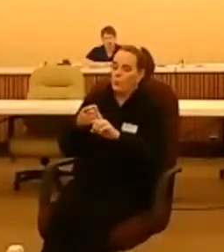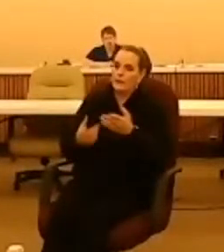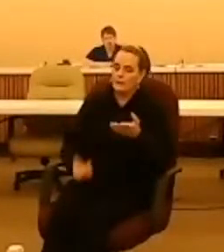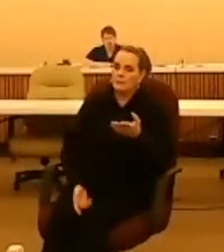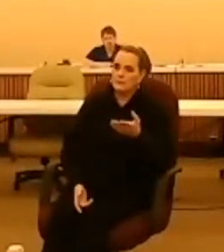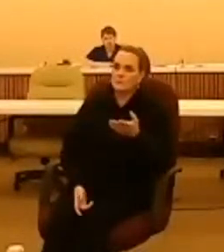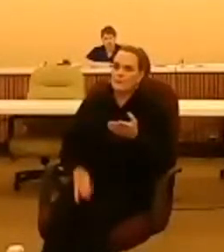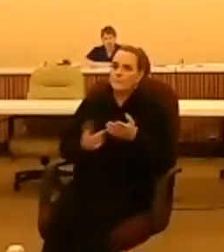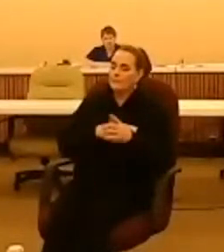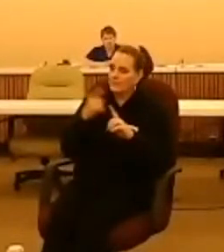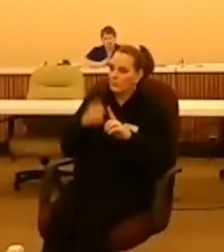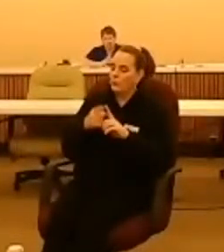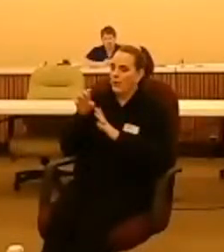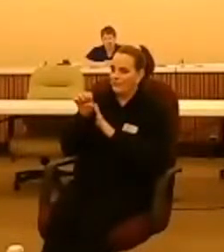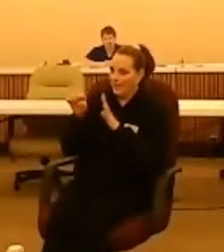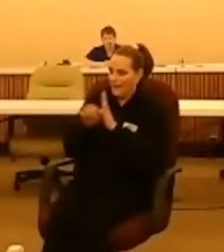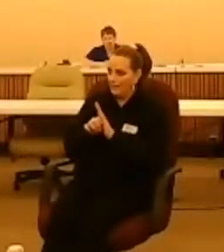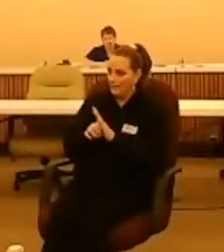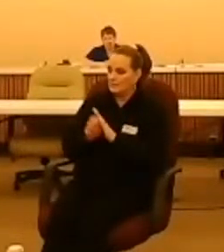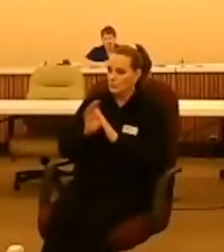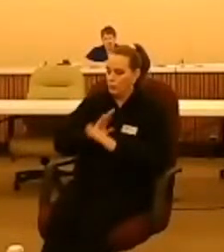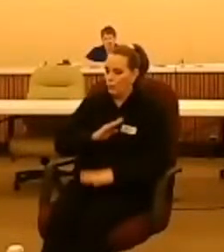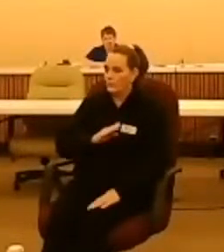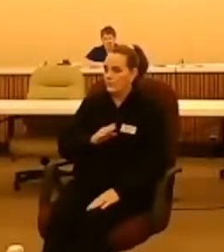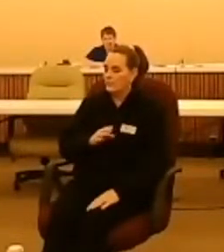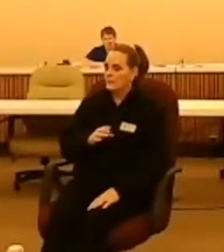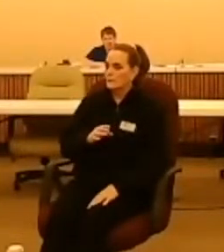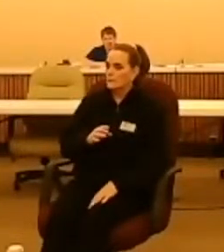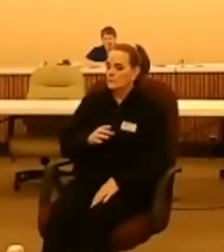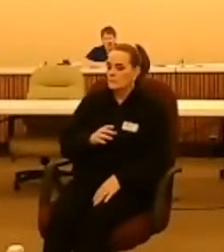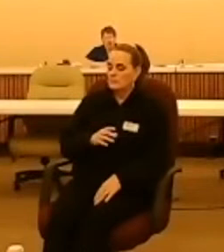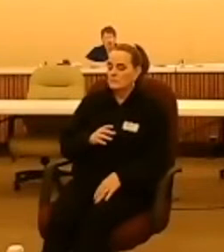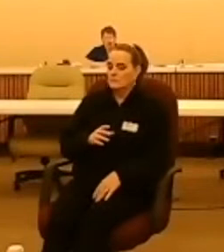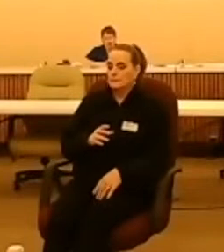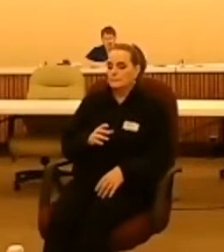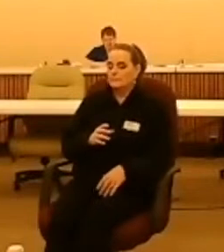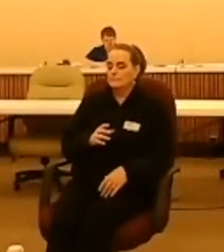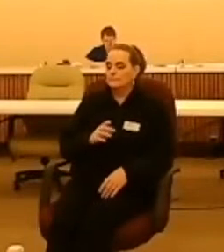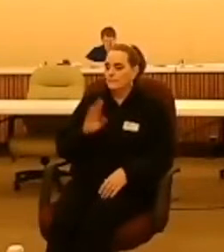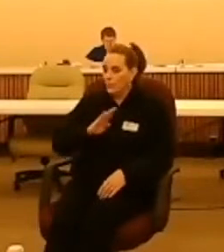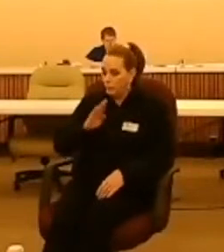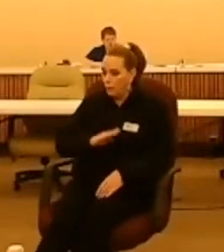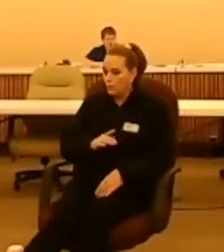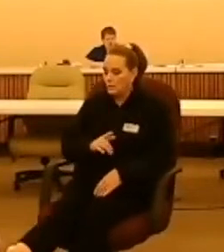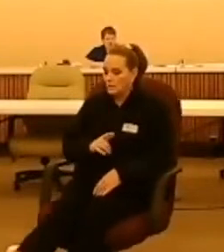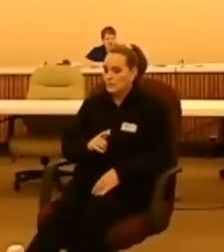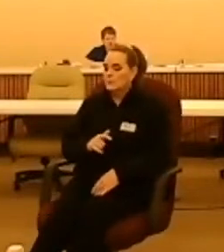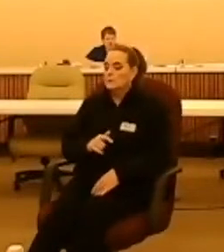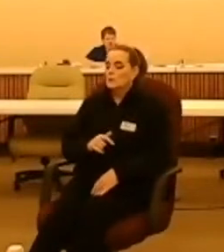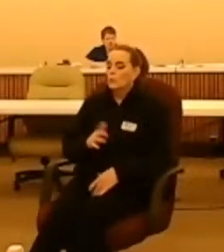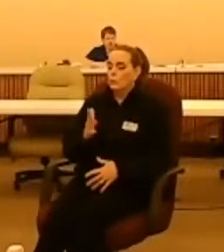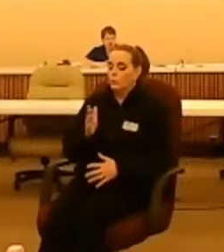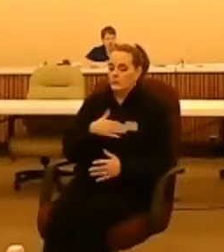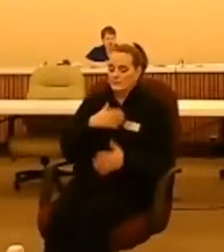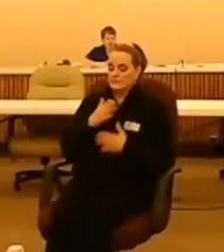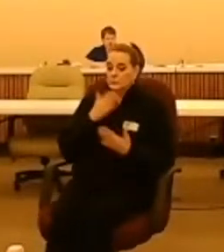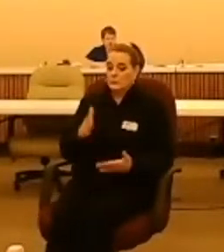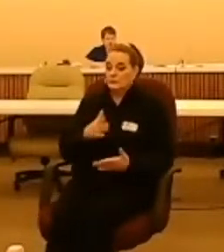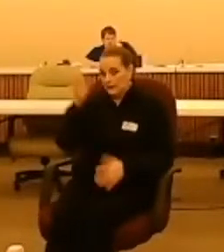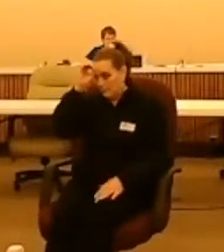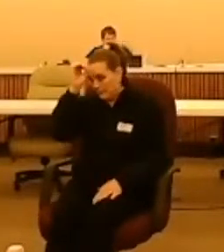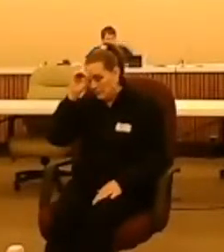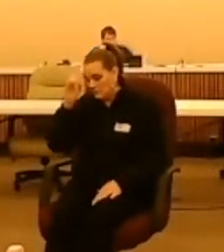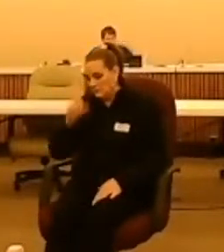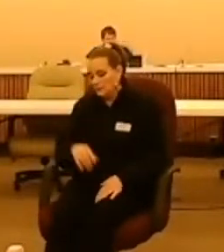the ethics board issuing ethics opinions, right? The board would issue an advisory opinion with respect to